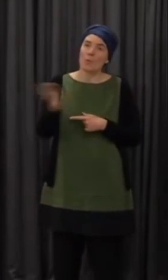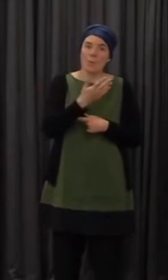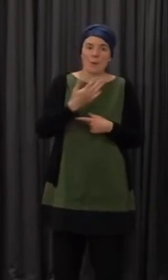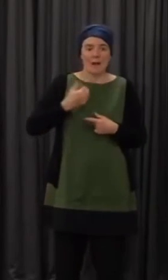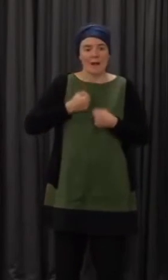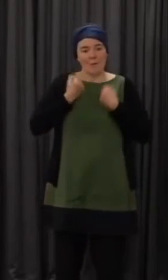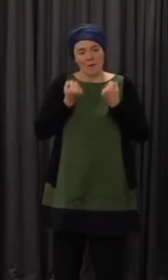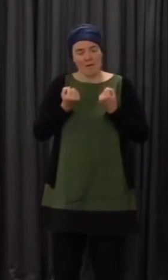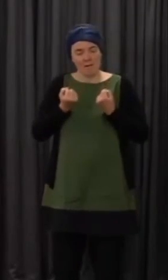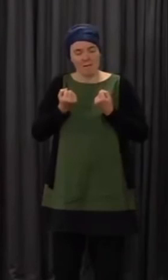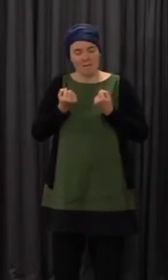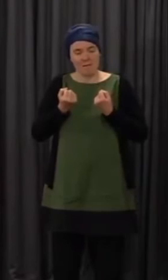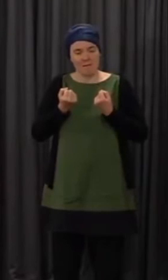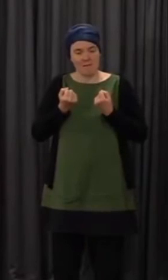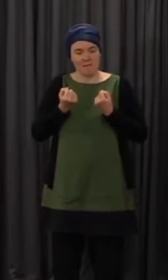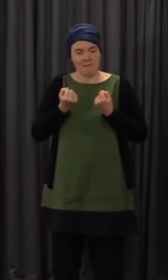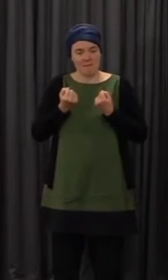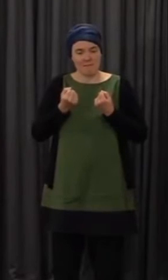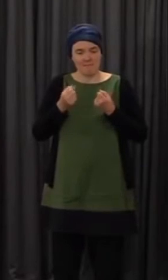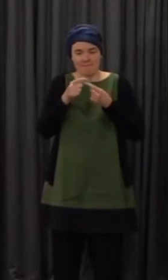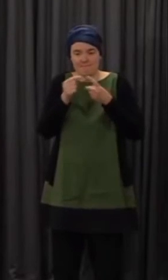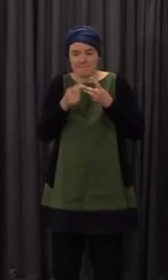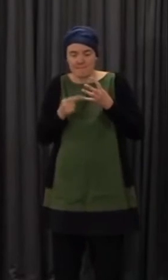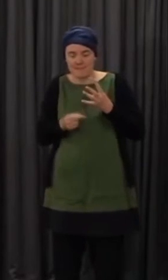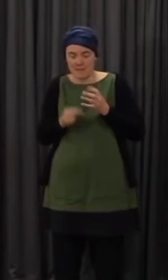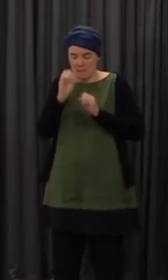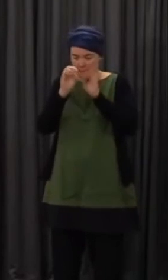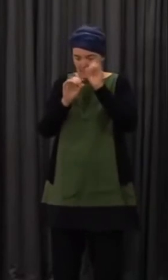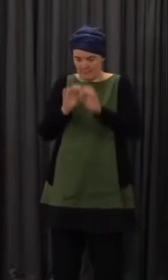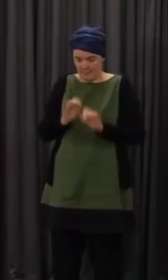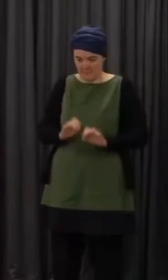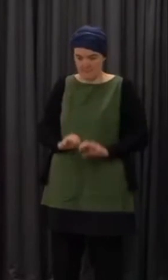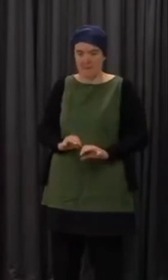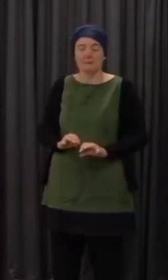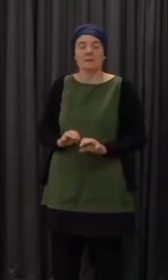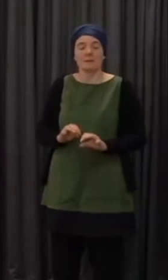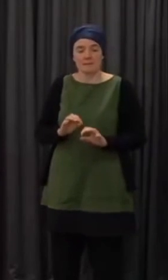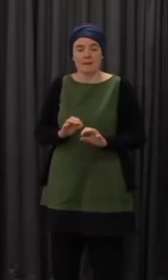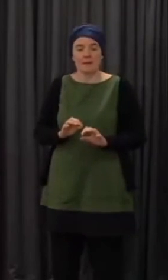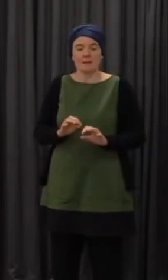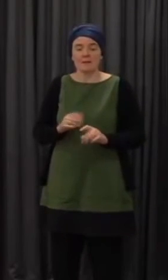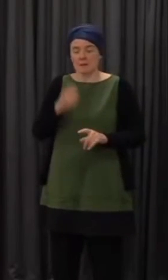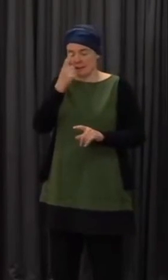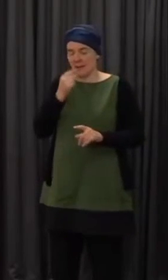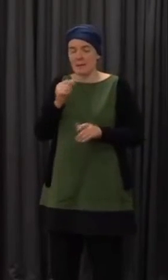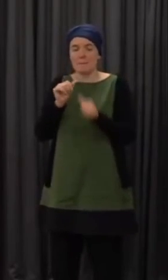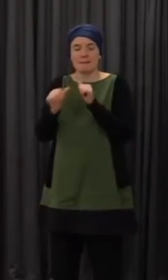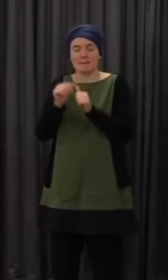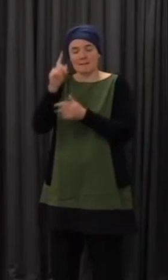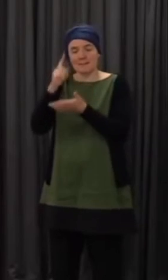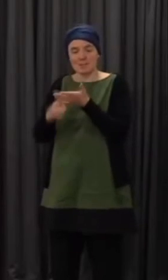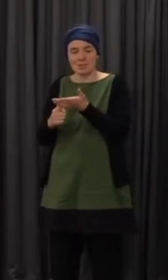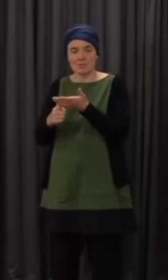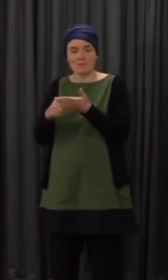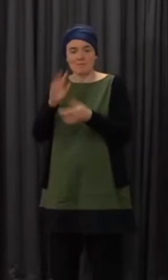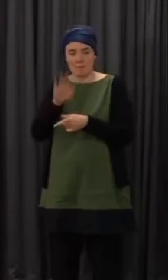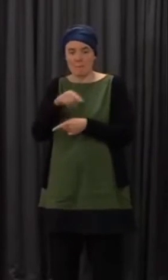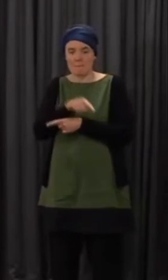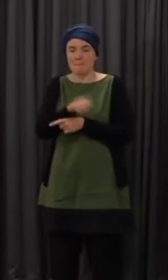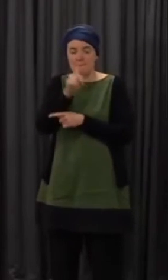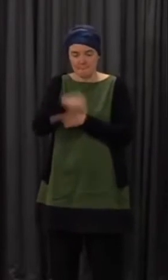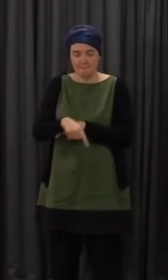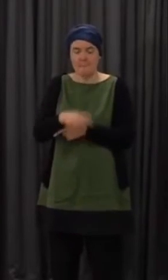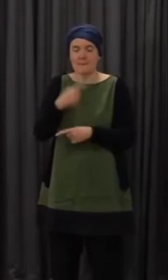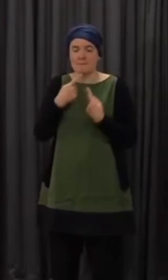allow each one of us to make better decisions as a result. So I think there will be a predisposition by people in Wales to